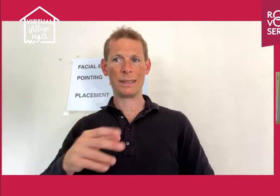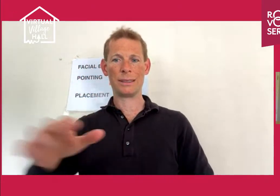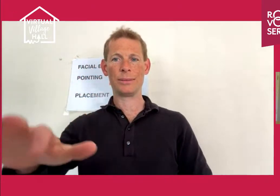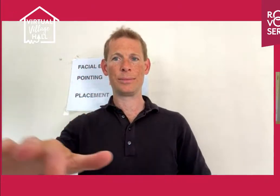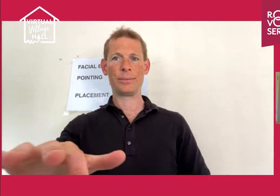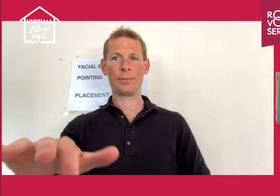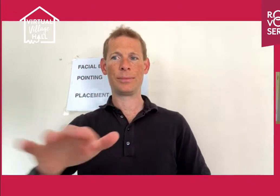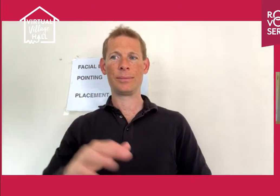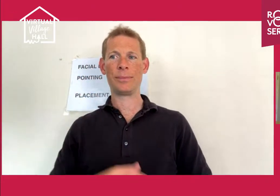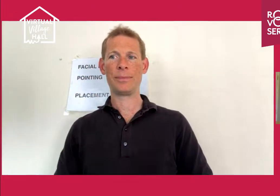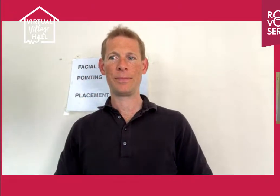Number 2 again.